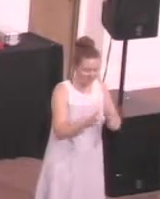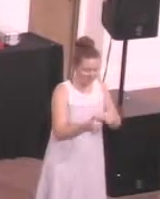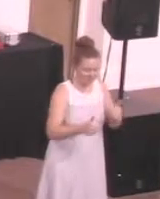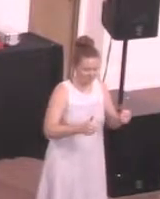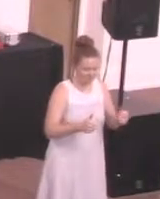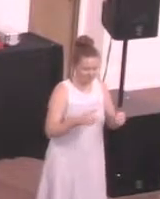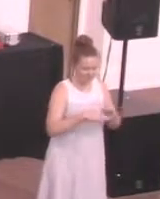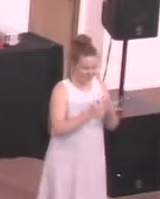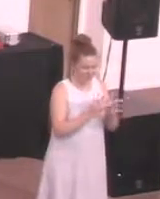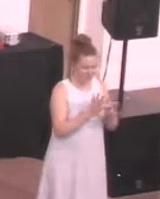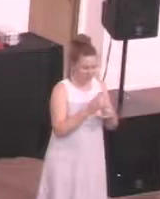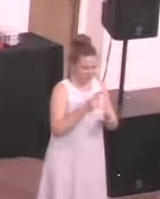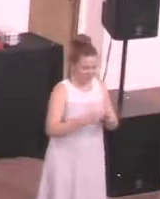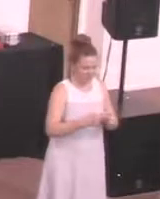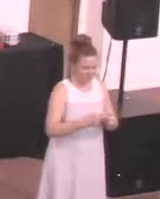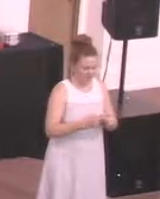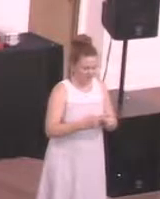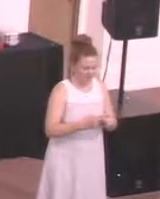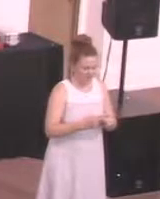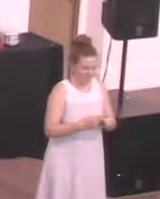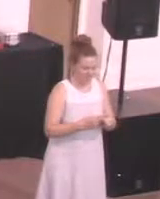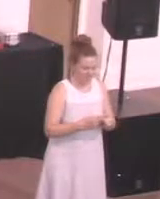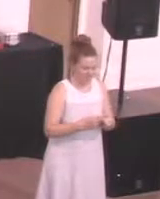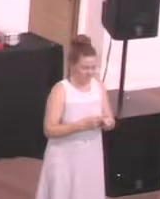name. Amen.